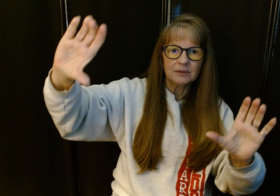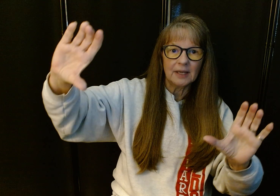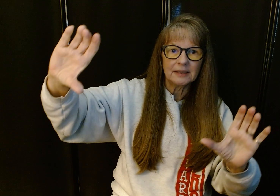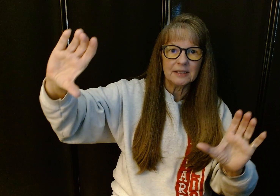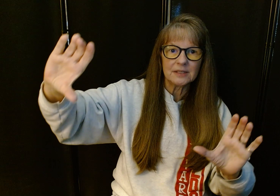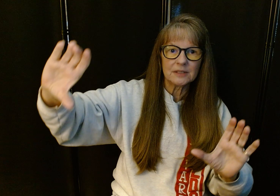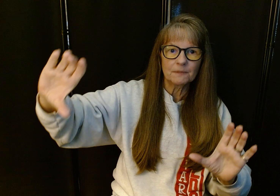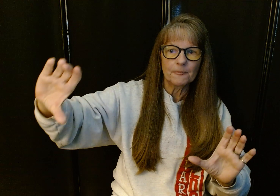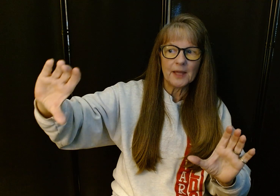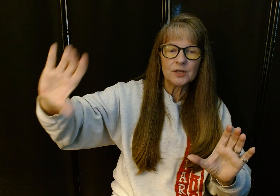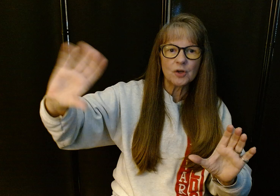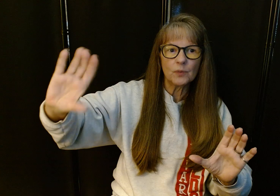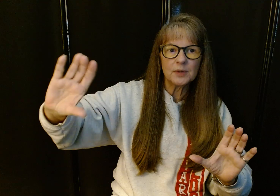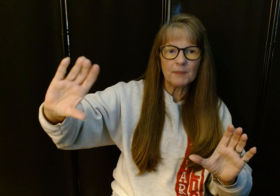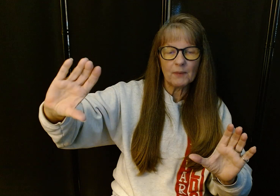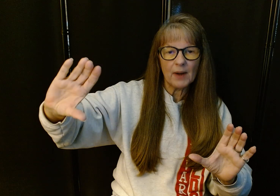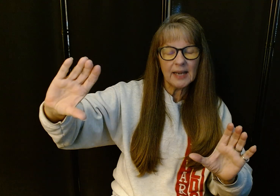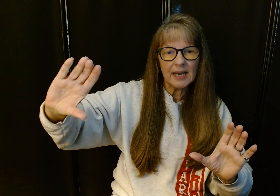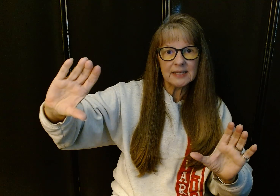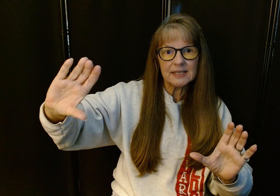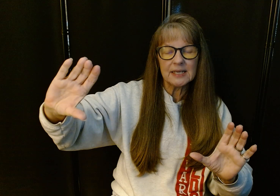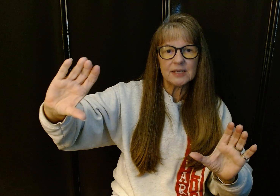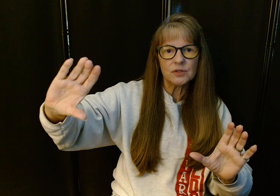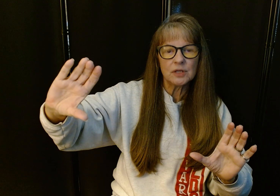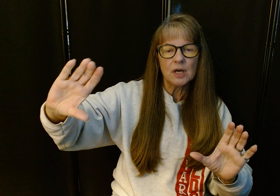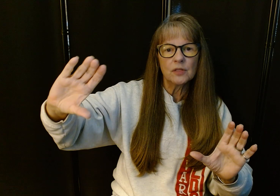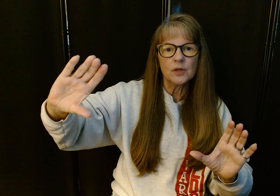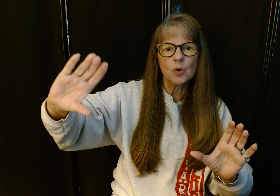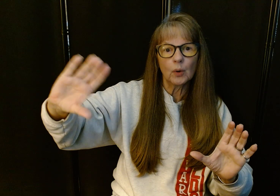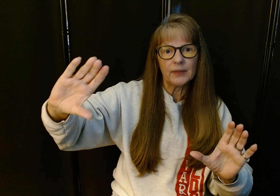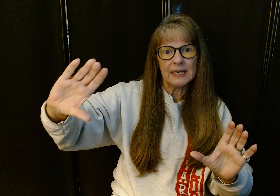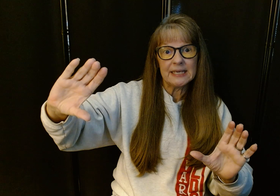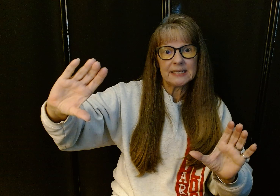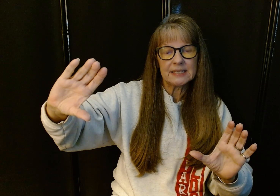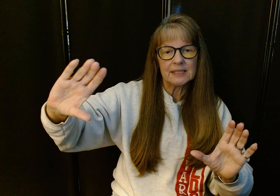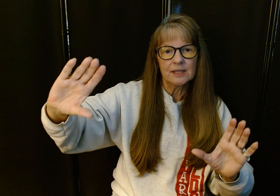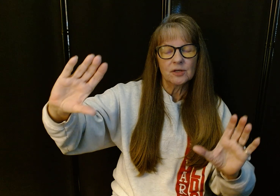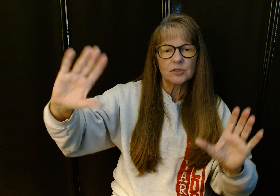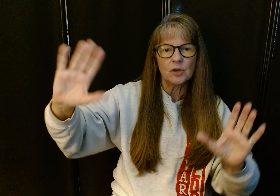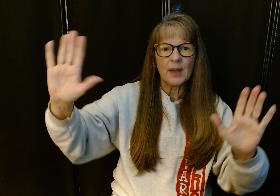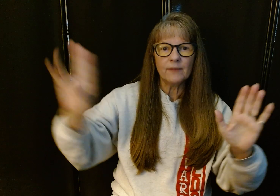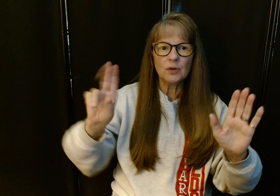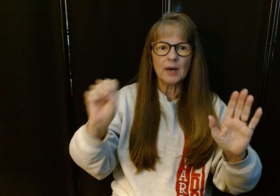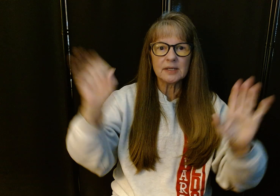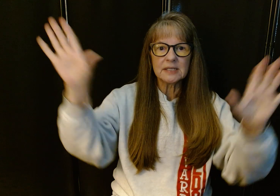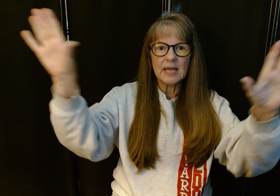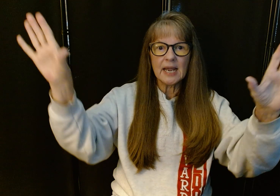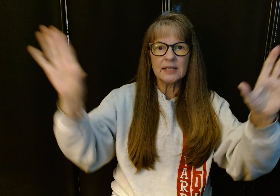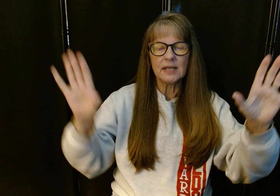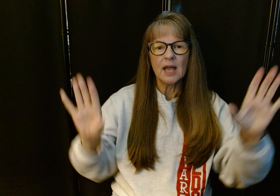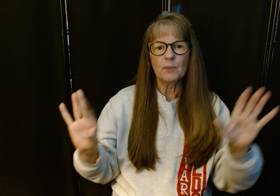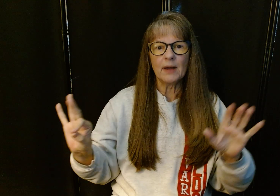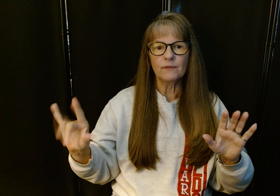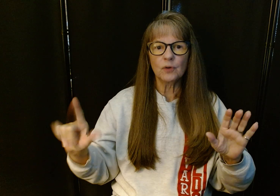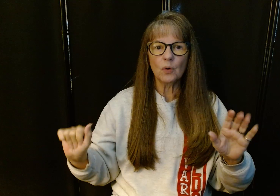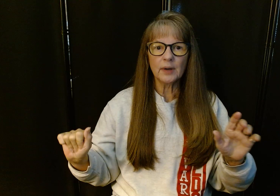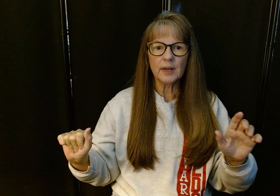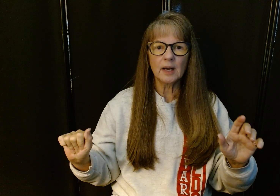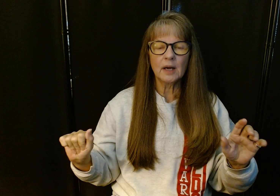like this. And so my right hand is the northeast. So we have the United States, and we have Florida,